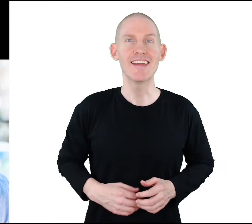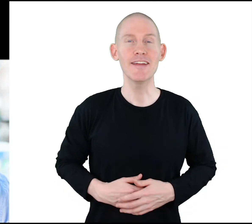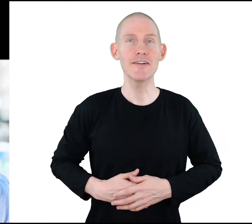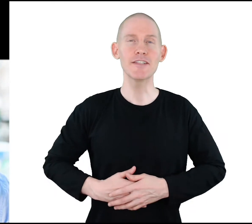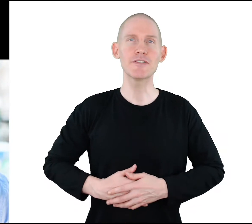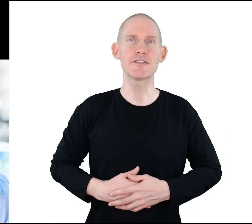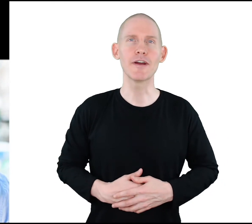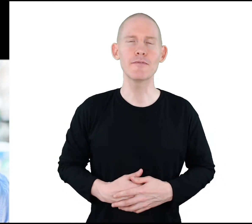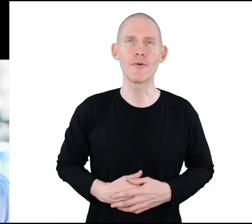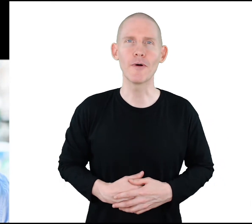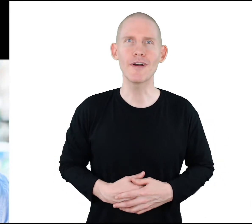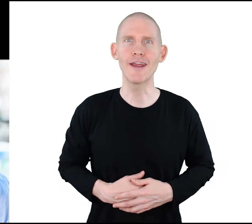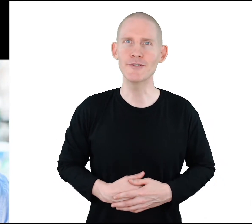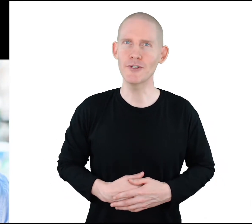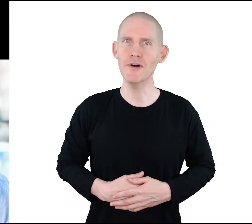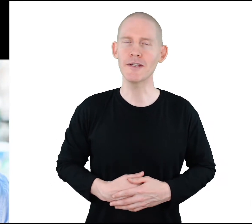Here is a sign for enjoy.